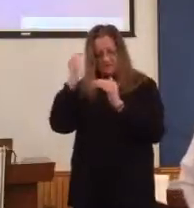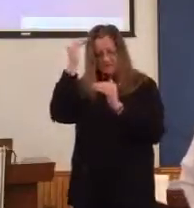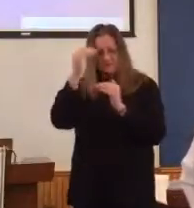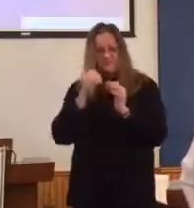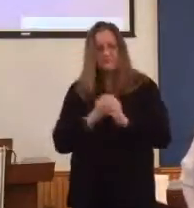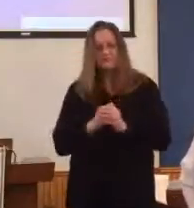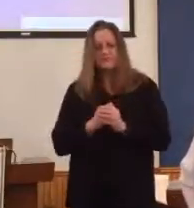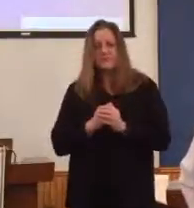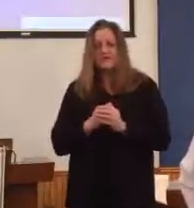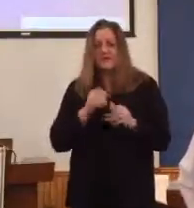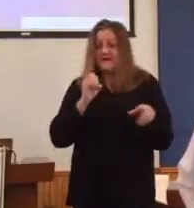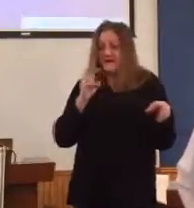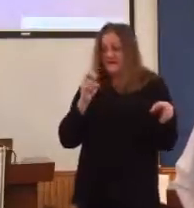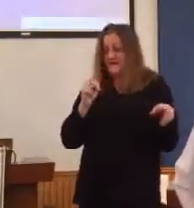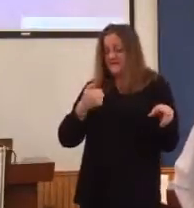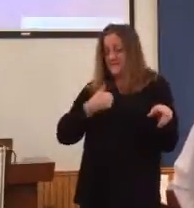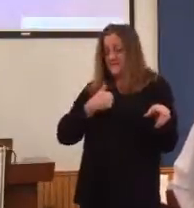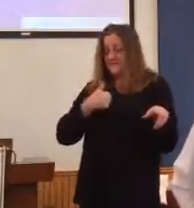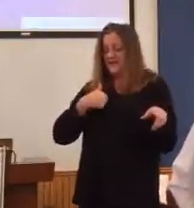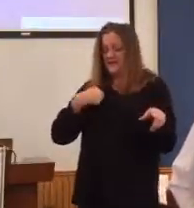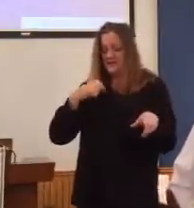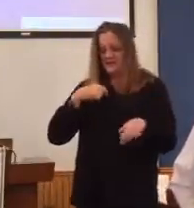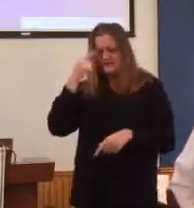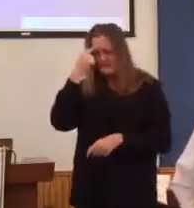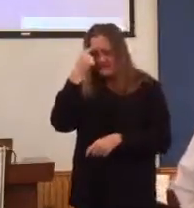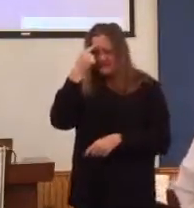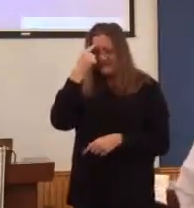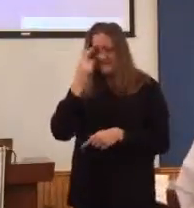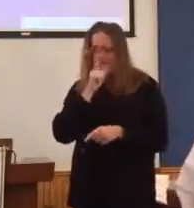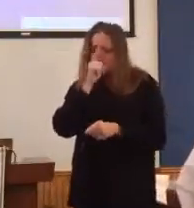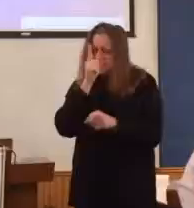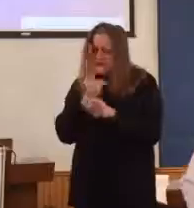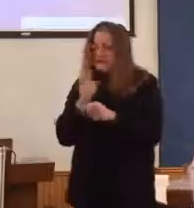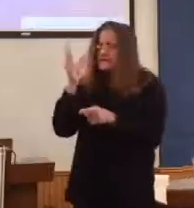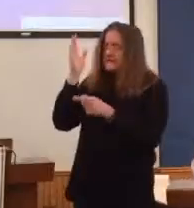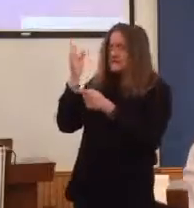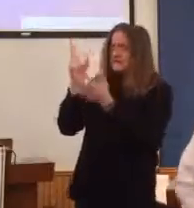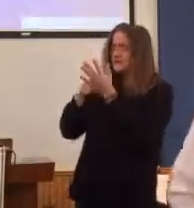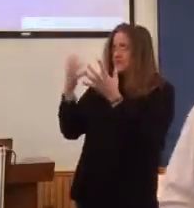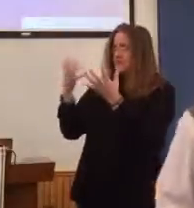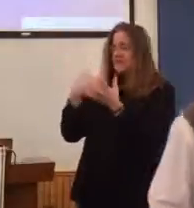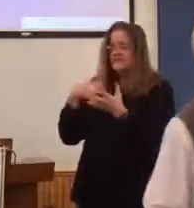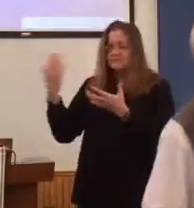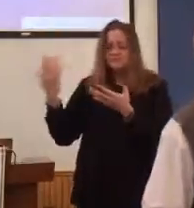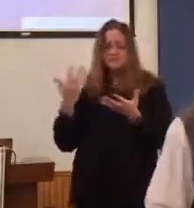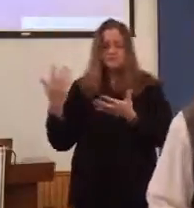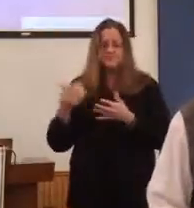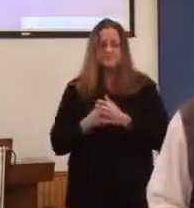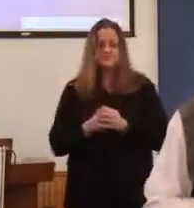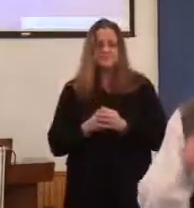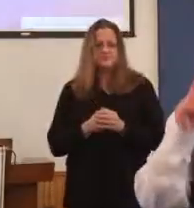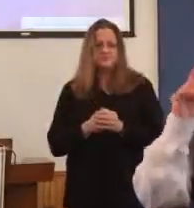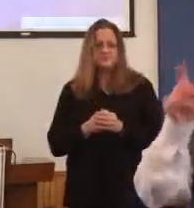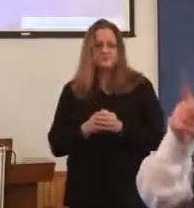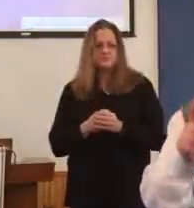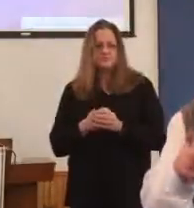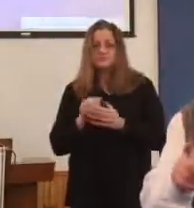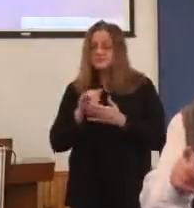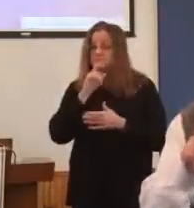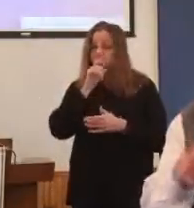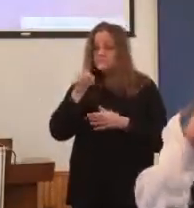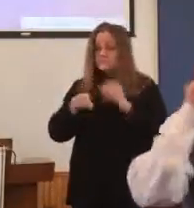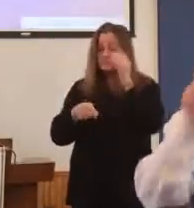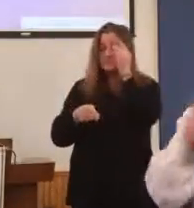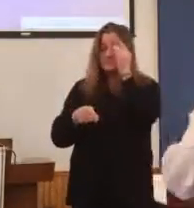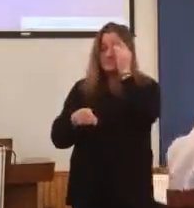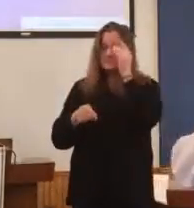Even people of my age need to think about that. Are you living into your potentials? And you know what? I don't mean that you